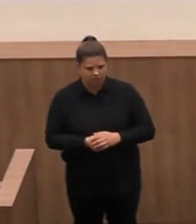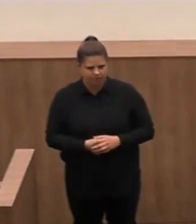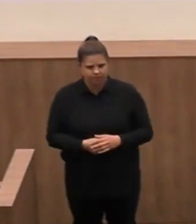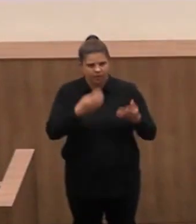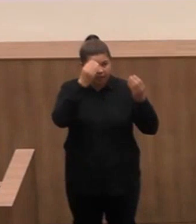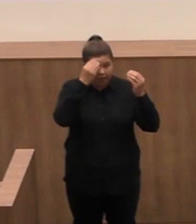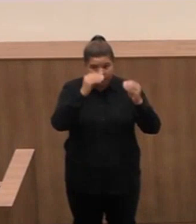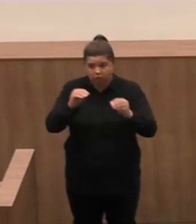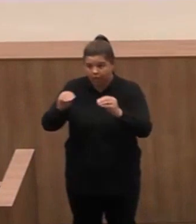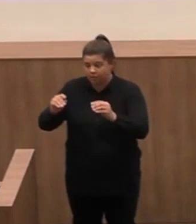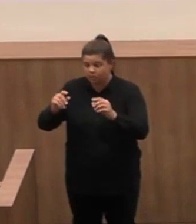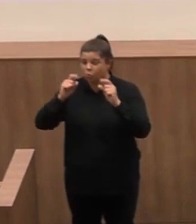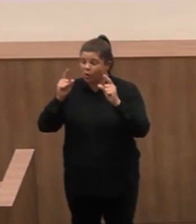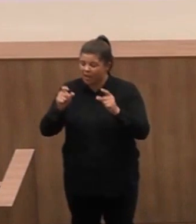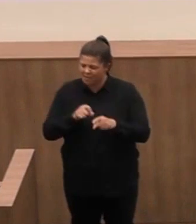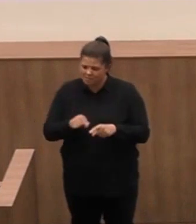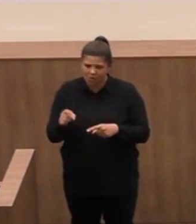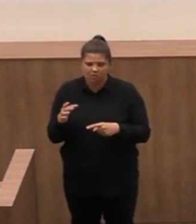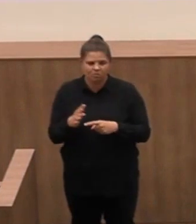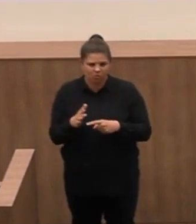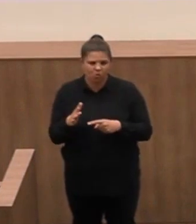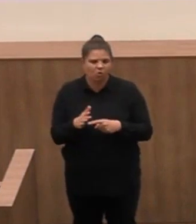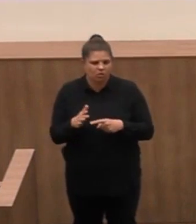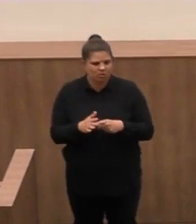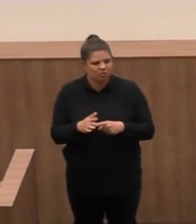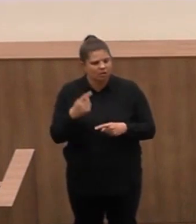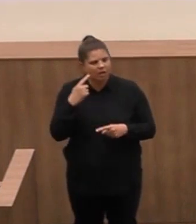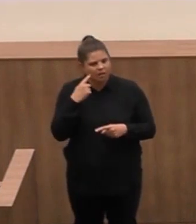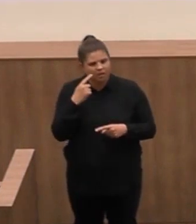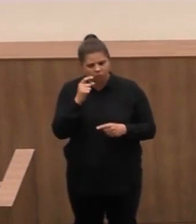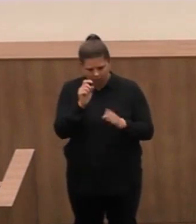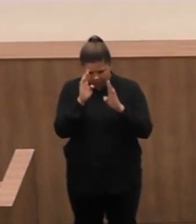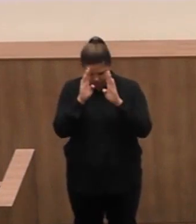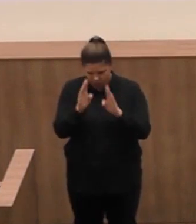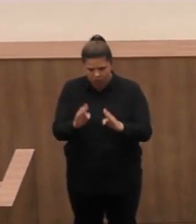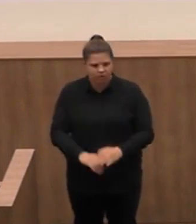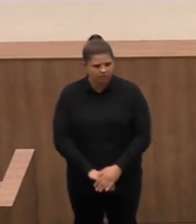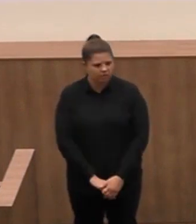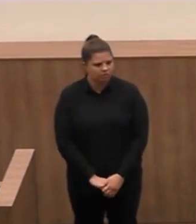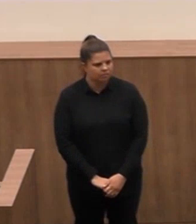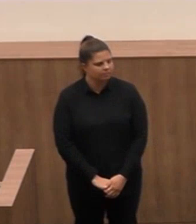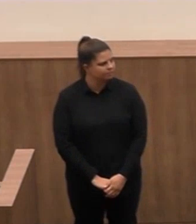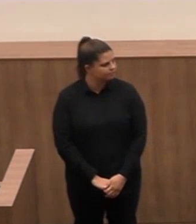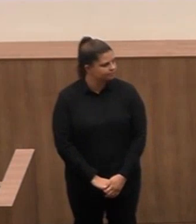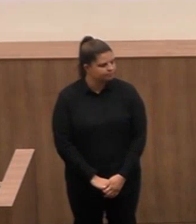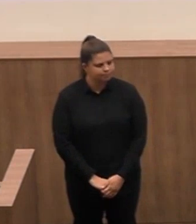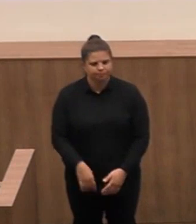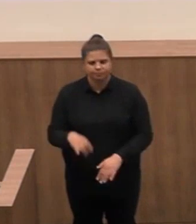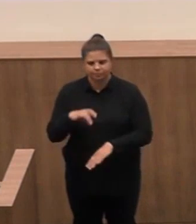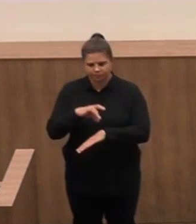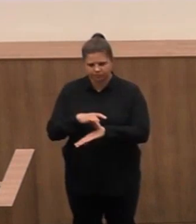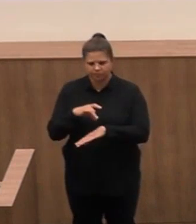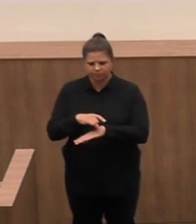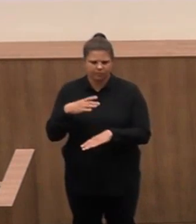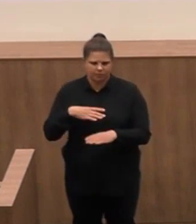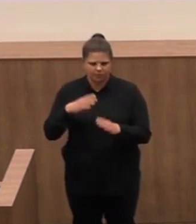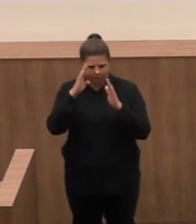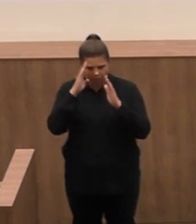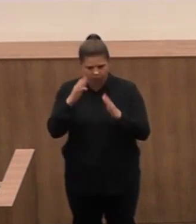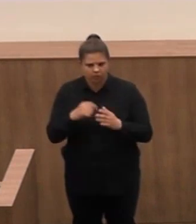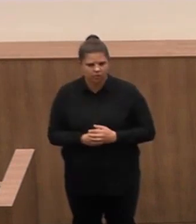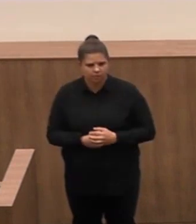that's one of the most important areas that we can focus on as hospital providers, but it's also about